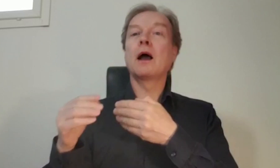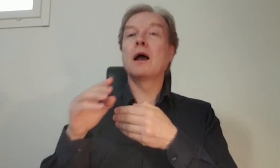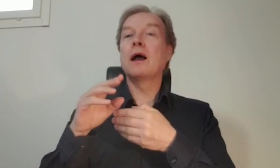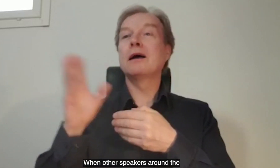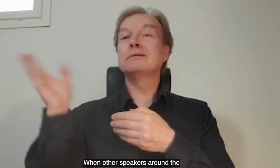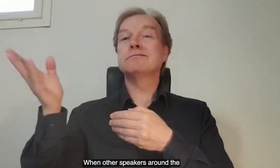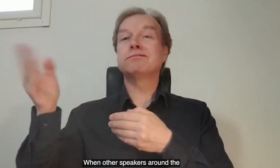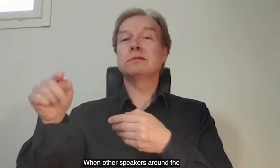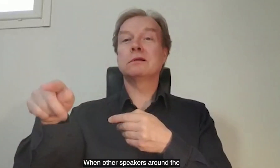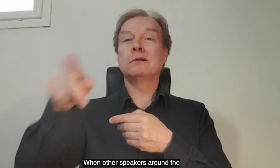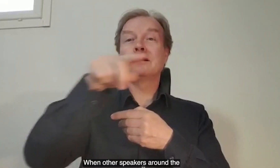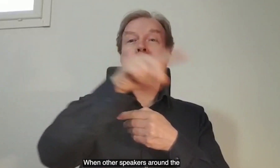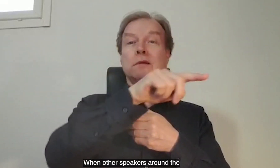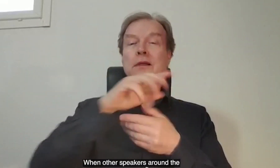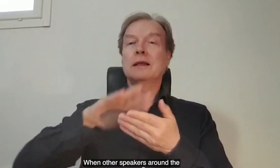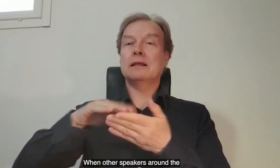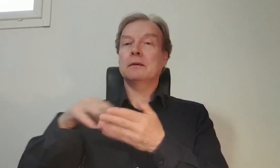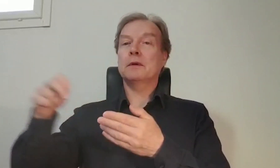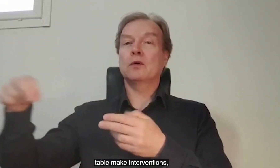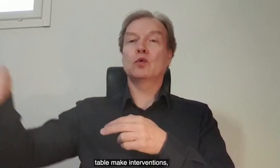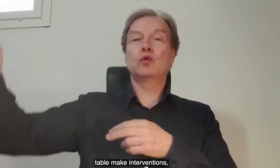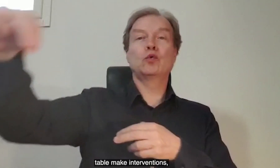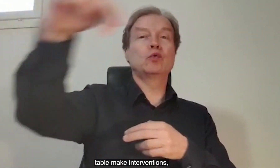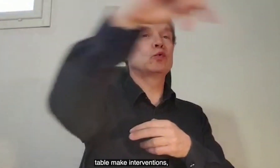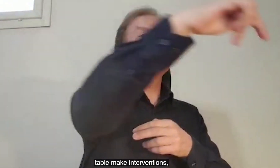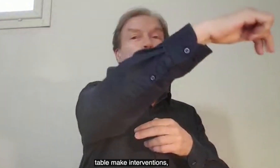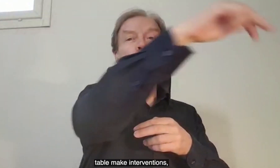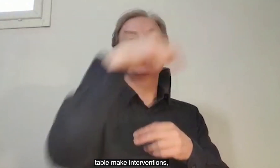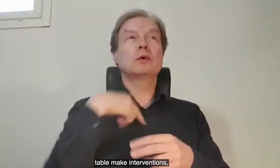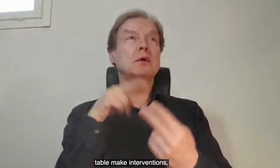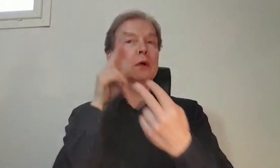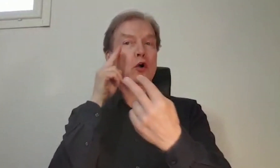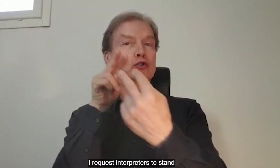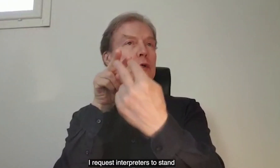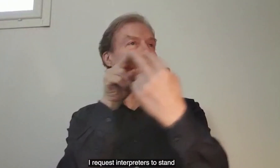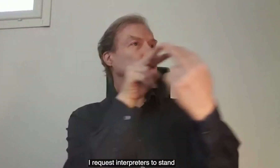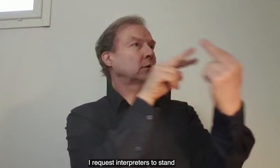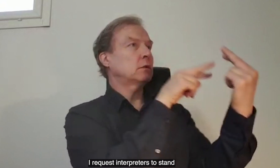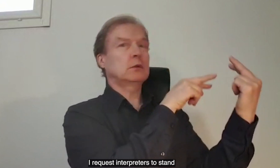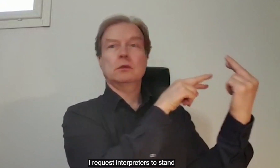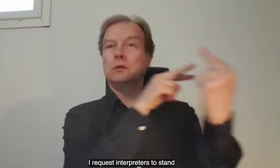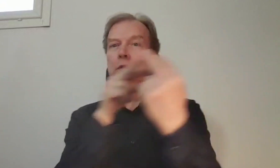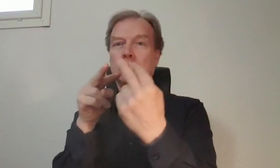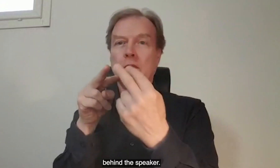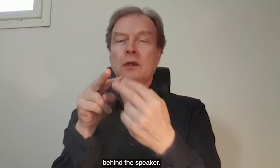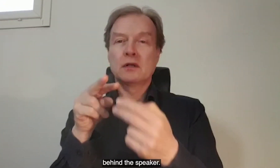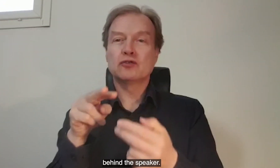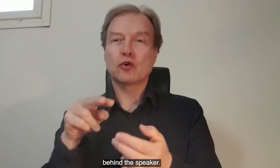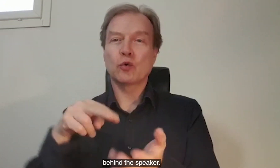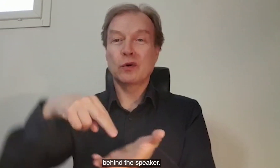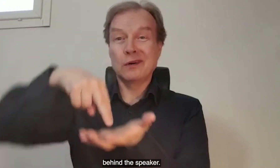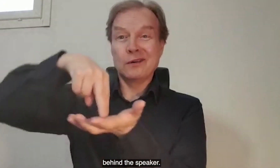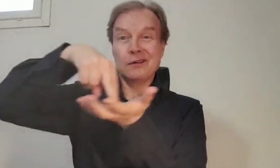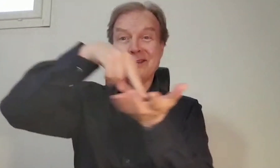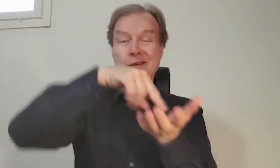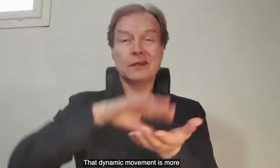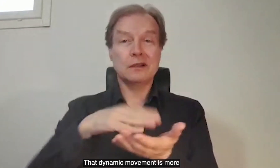clear eye contact with the chair. When other speakers around the table make interventions, I request interpreters to stand behind the